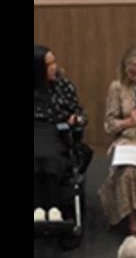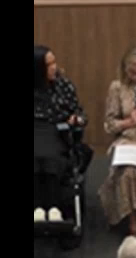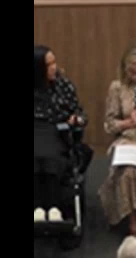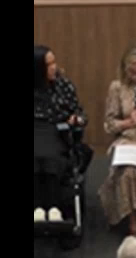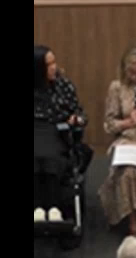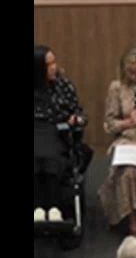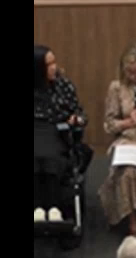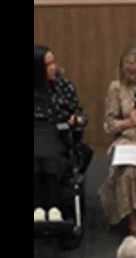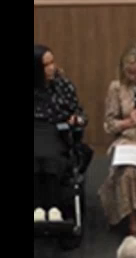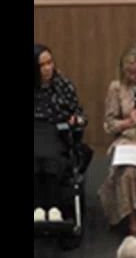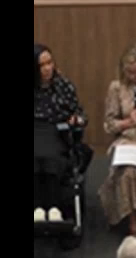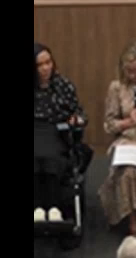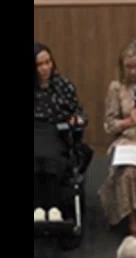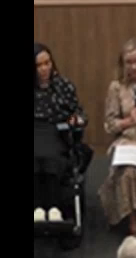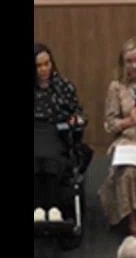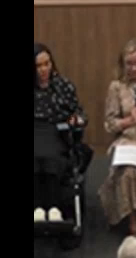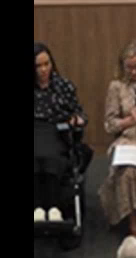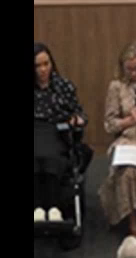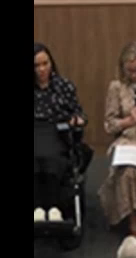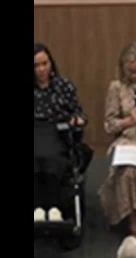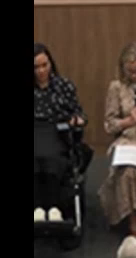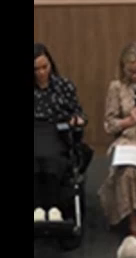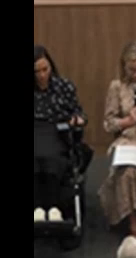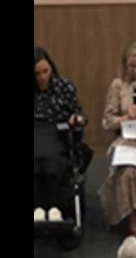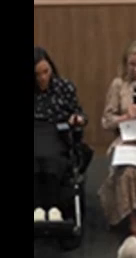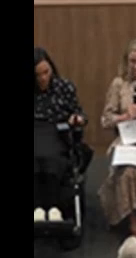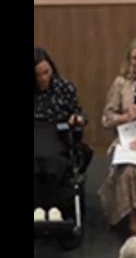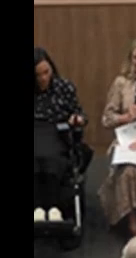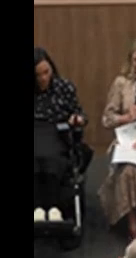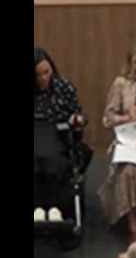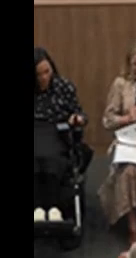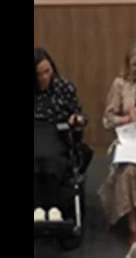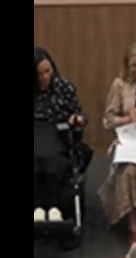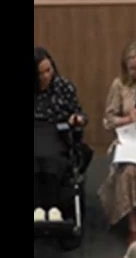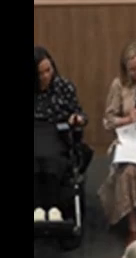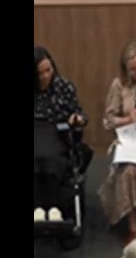picked up a DHN highlights sheet, which looks like this.